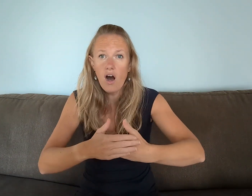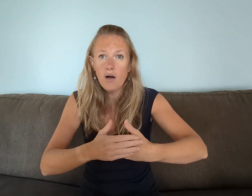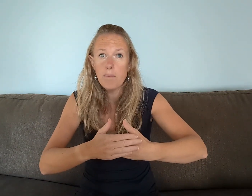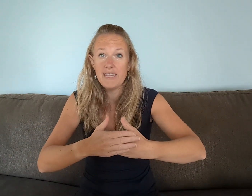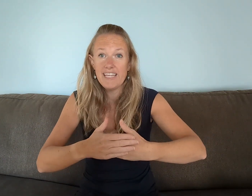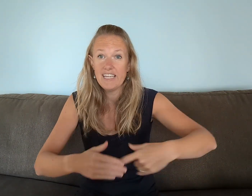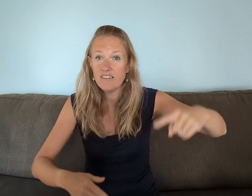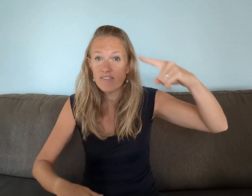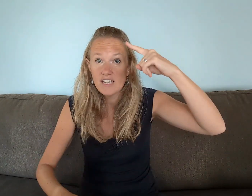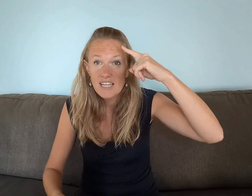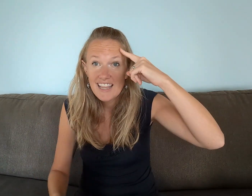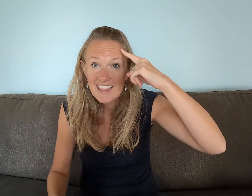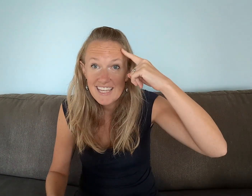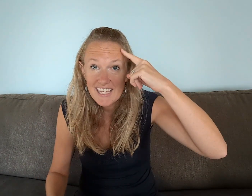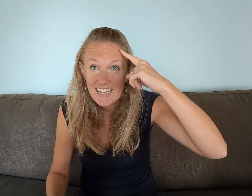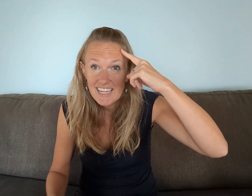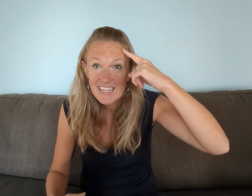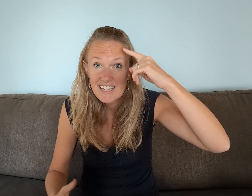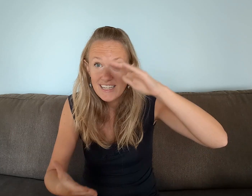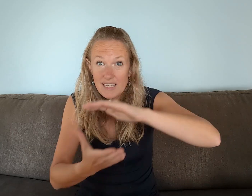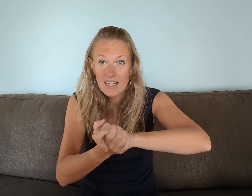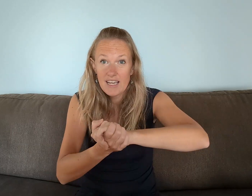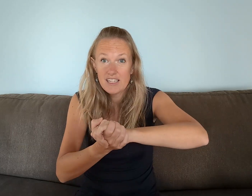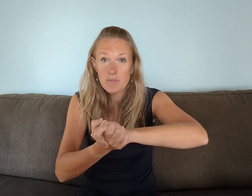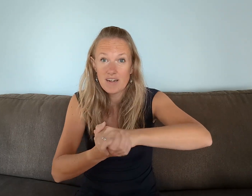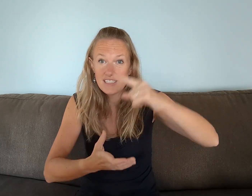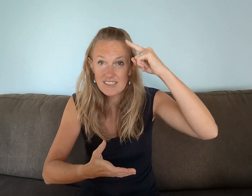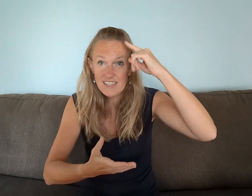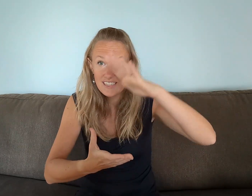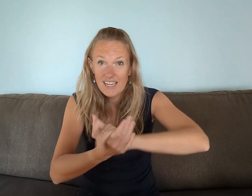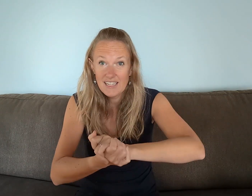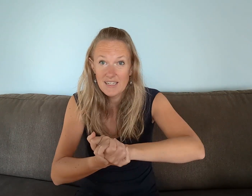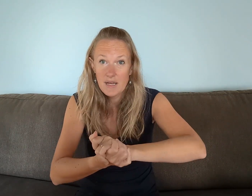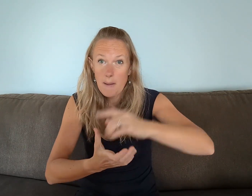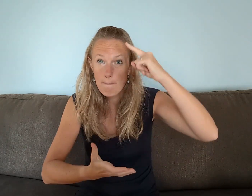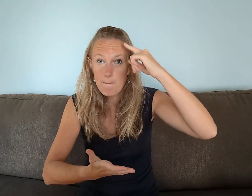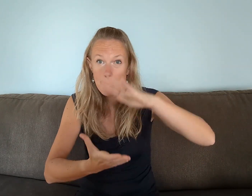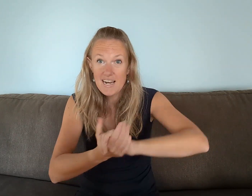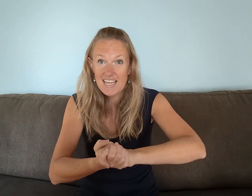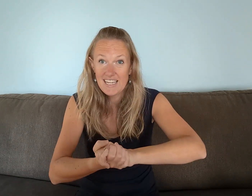all believe, thinking, and you're married to it, okay?